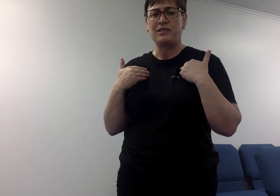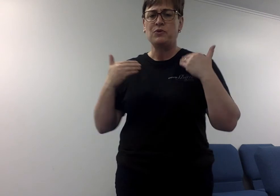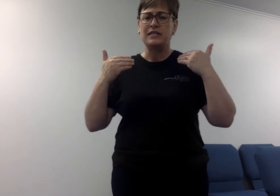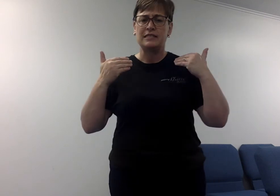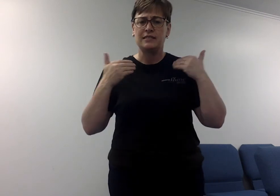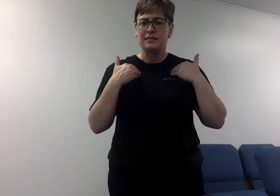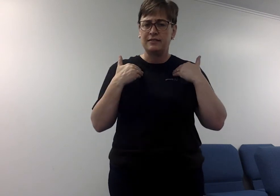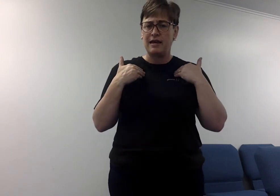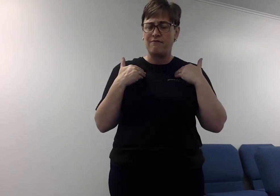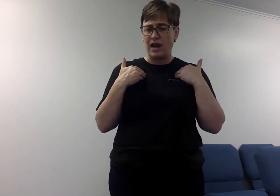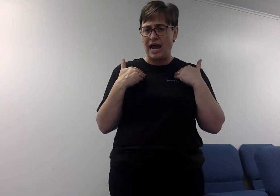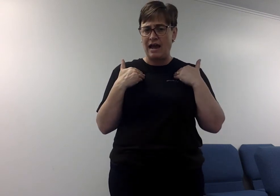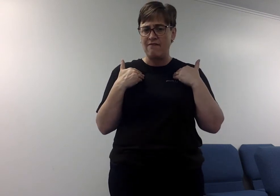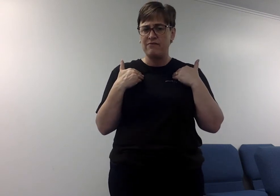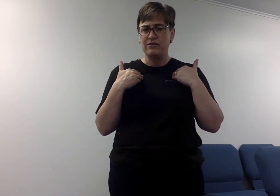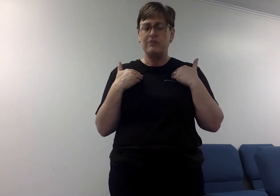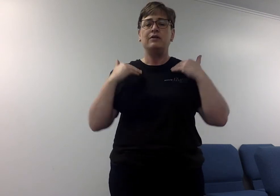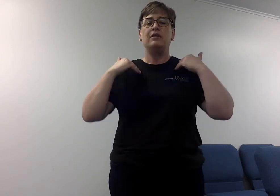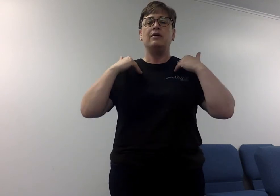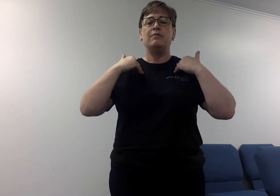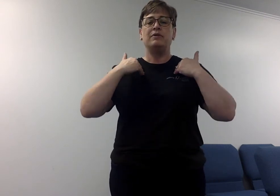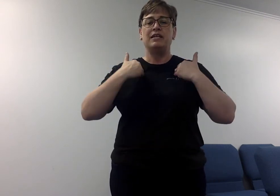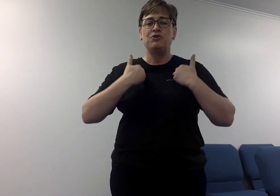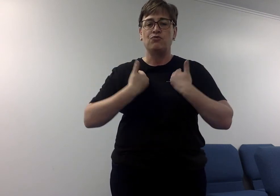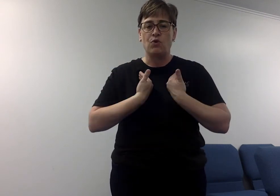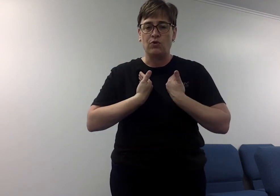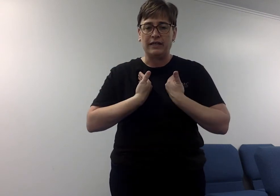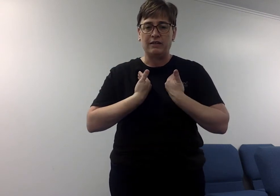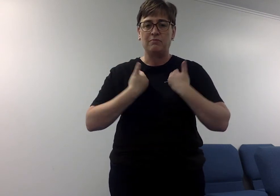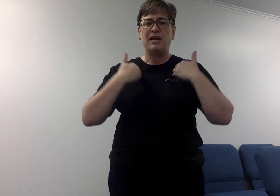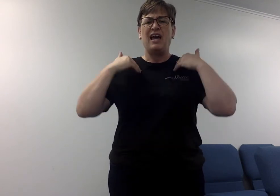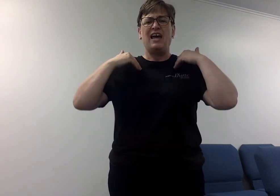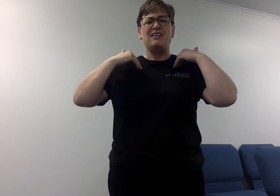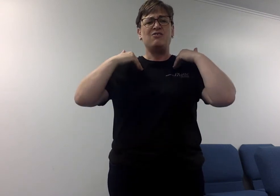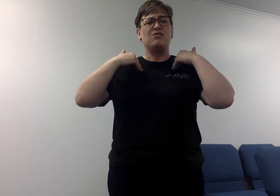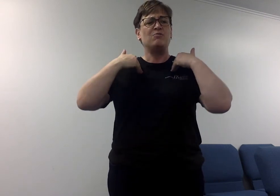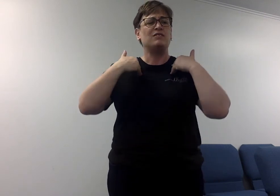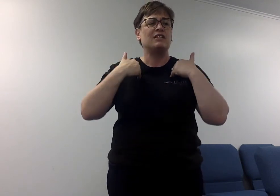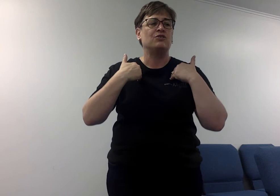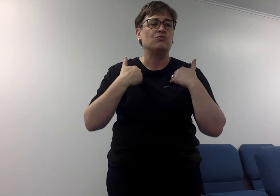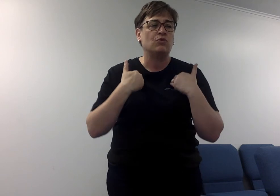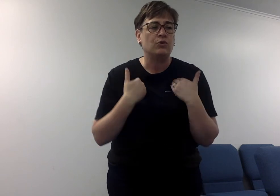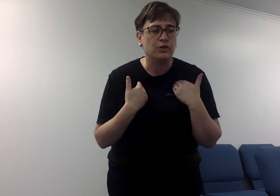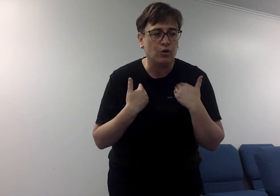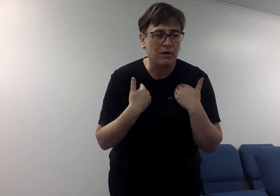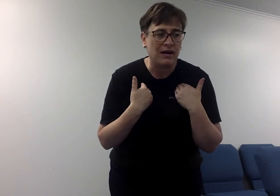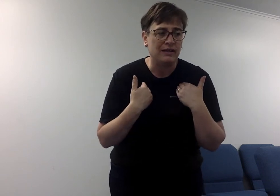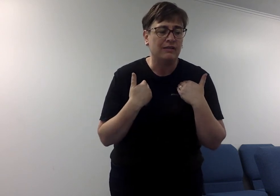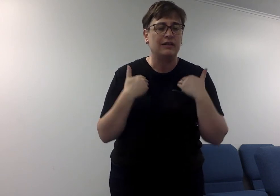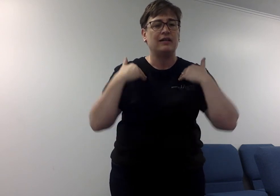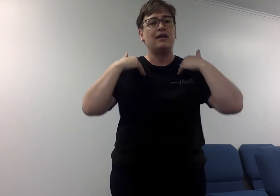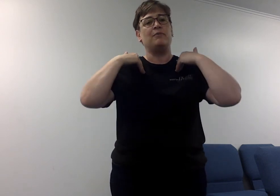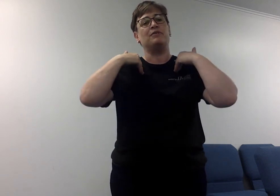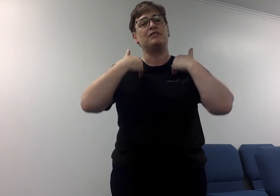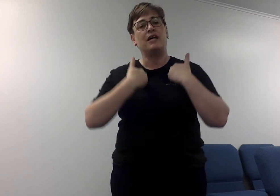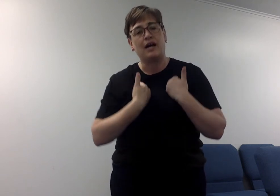one because this is a sign for have. But then you're rolling them. And you can almost just roll your whole body. Like, I'm just